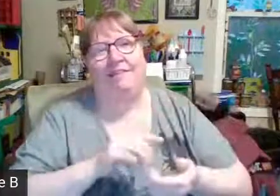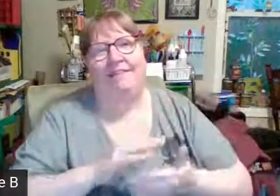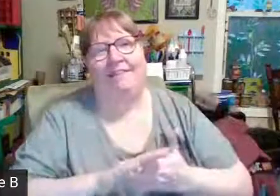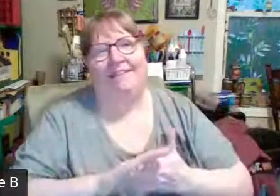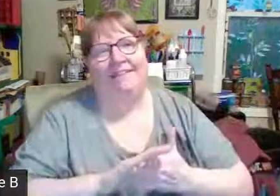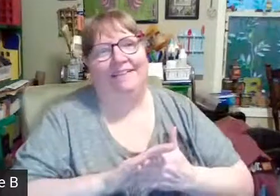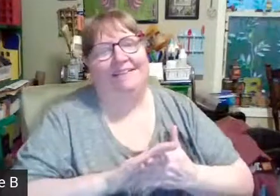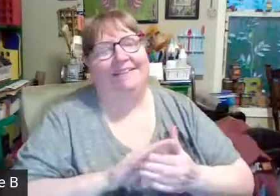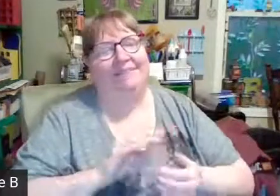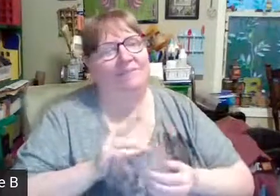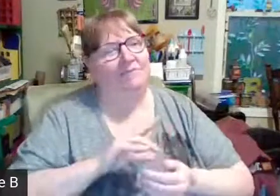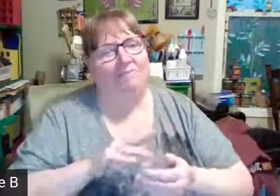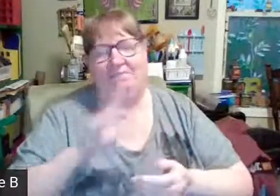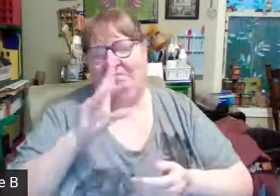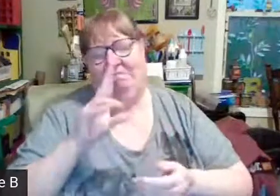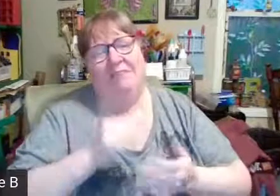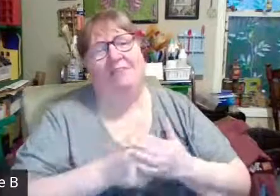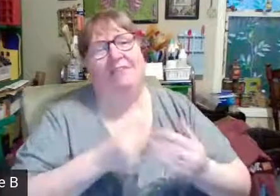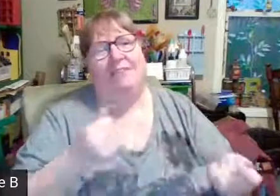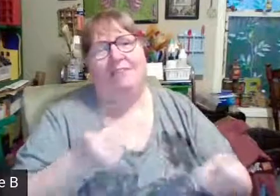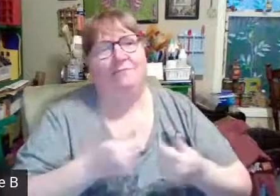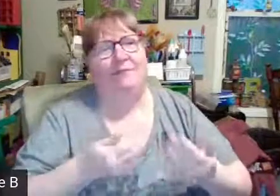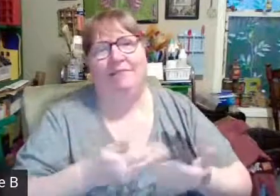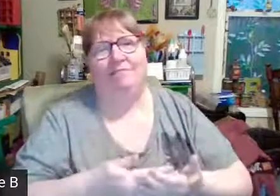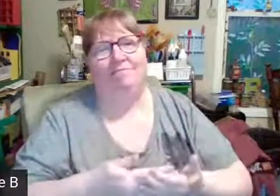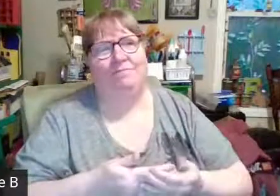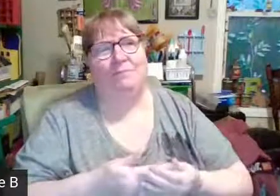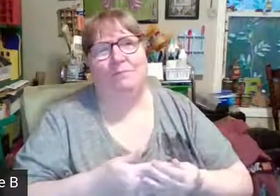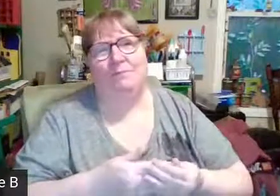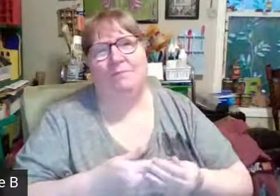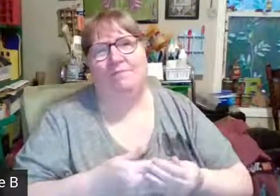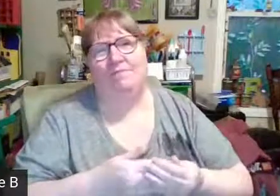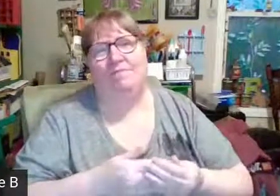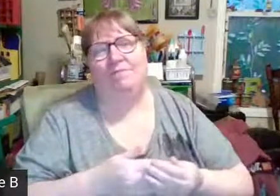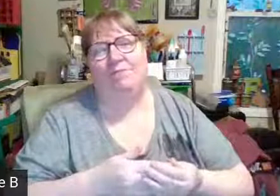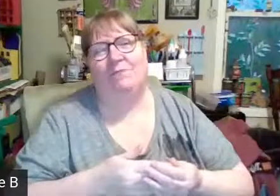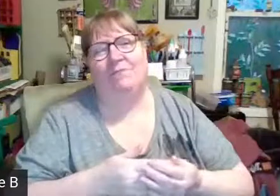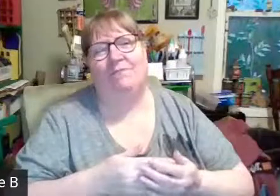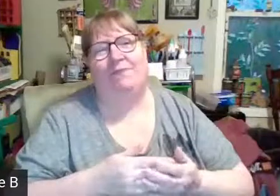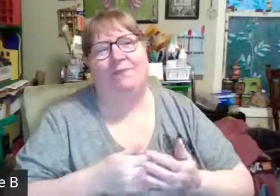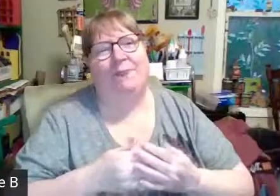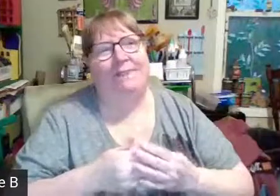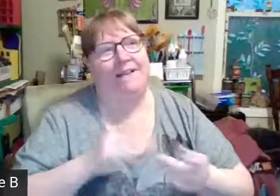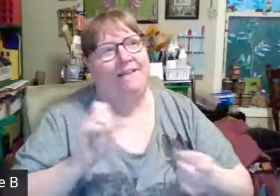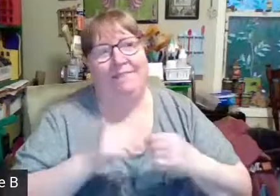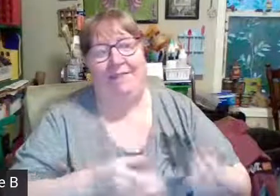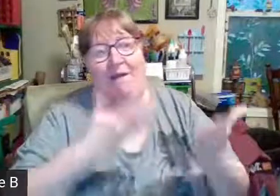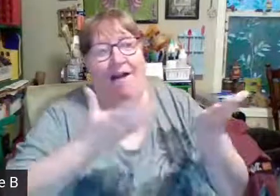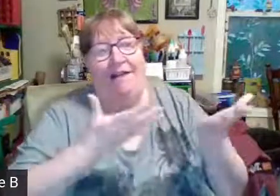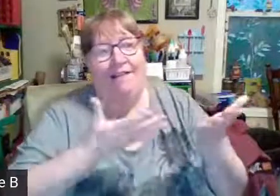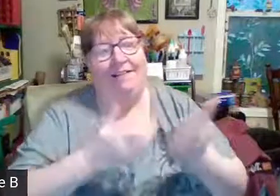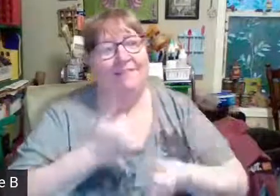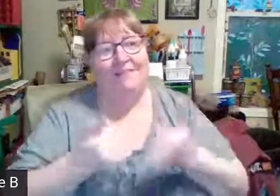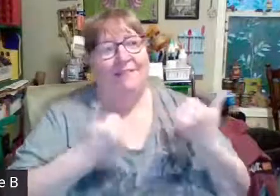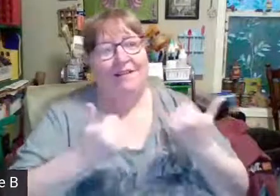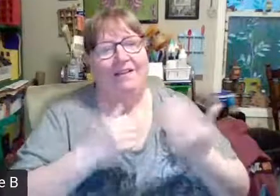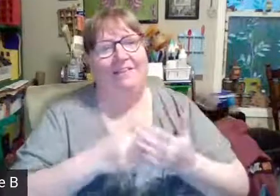in them. For instance, if you get a kit from Jean Peter and you say, oh my gosh, I love these supplies, but I don't want to make the kit Jean Peter makes. I want to make something